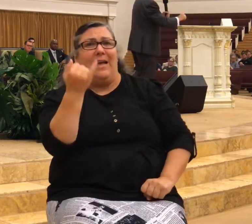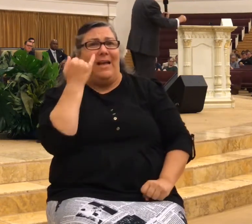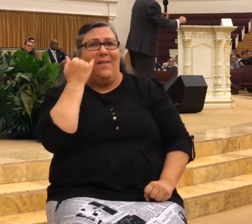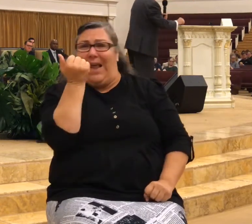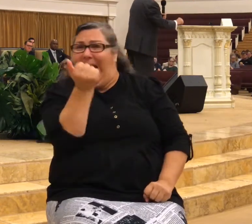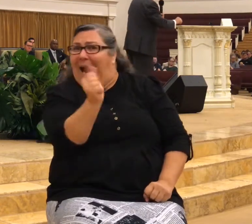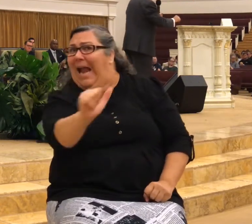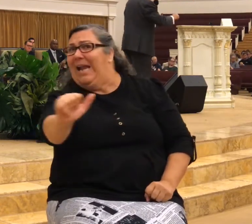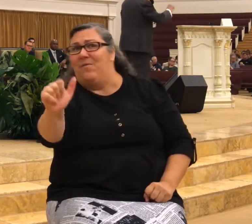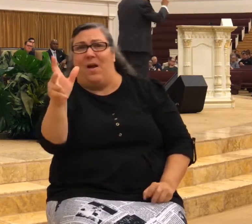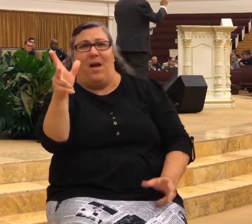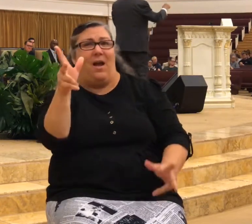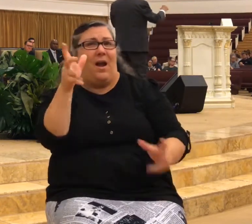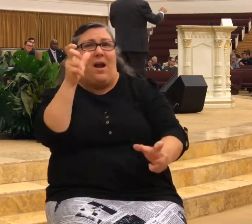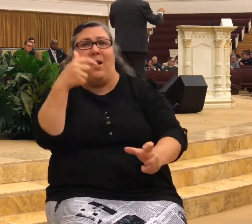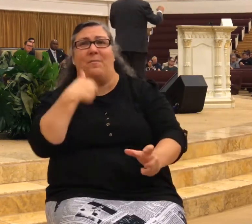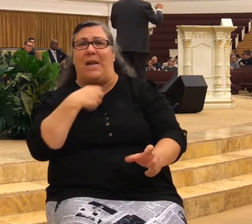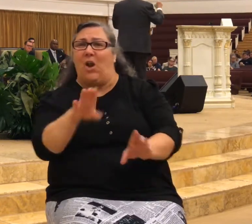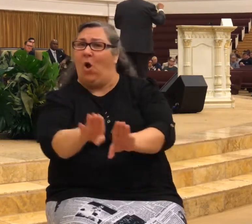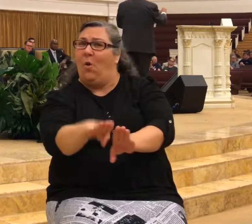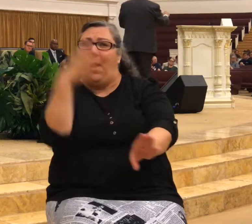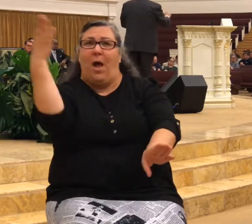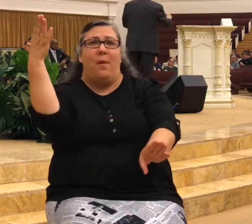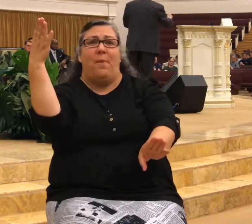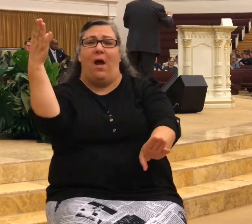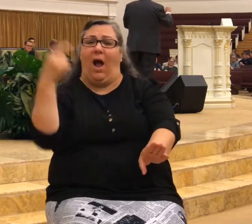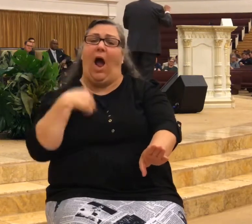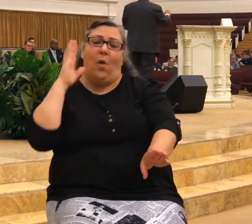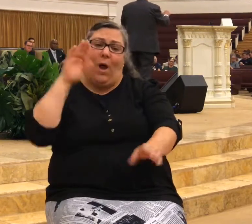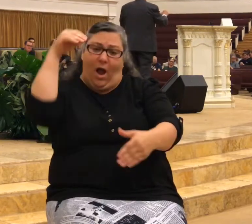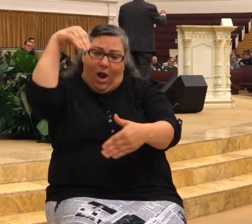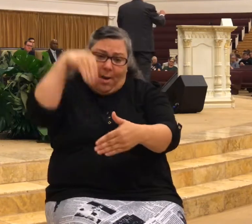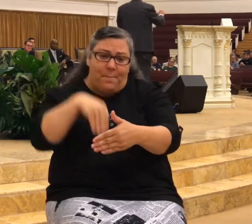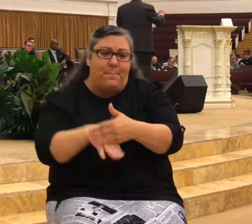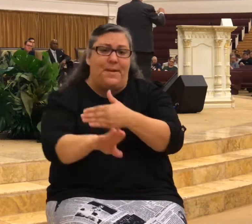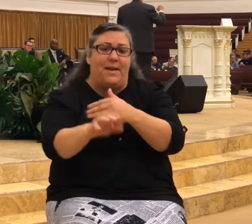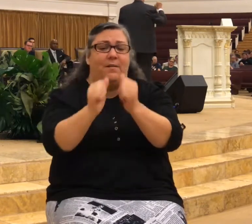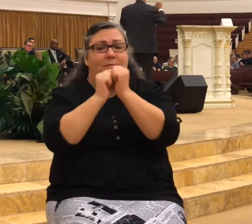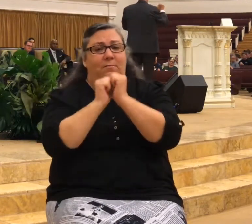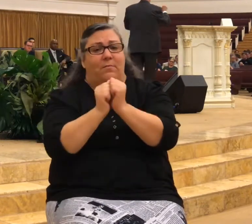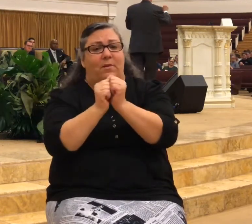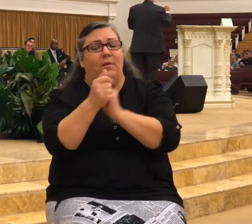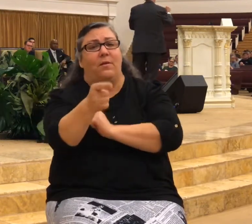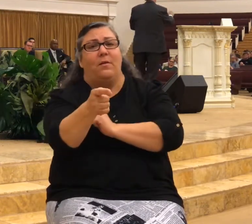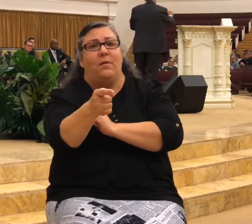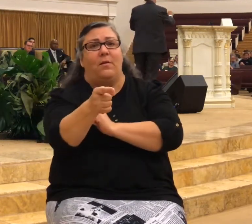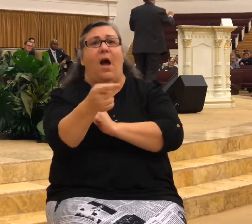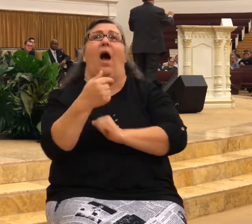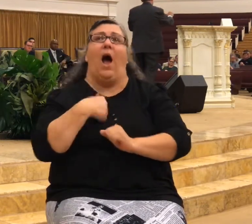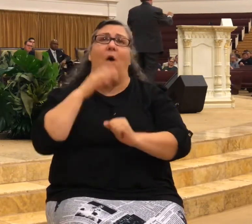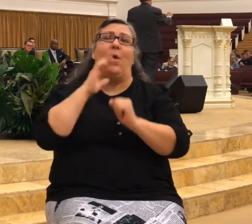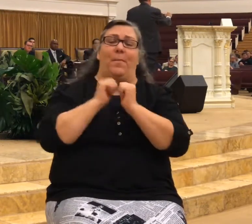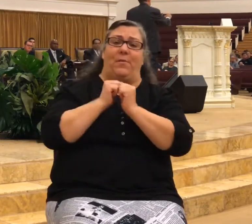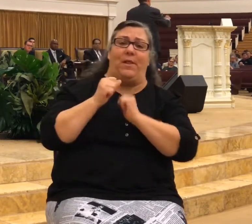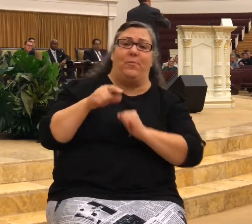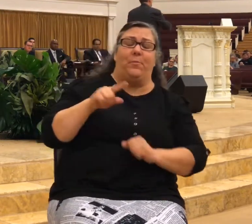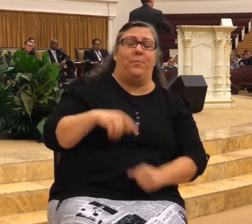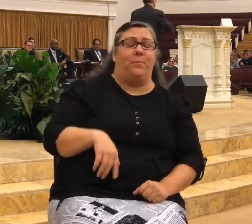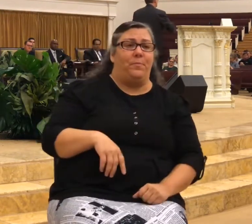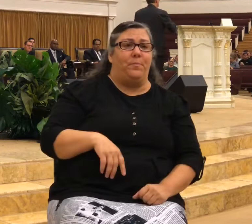hear my voice and open and come in and sup with me, I will sup with him as